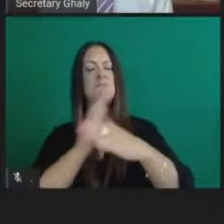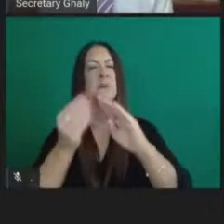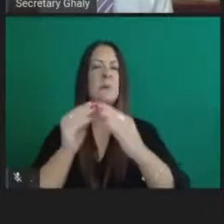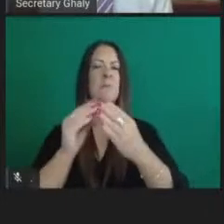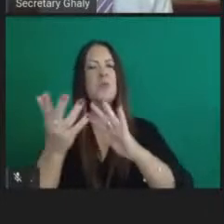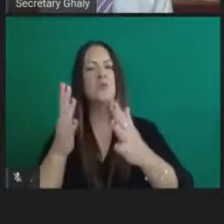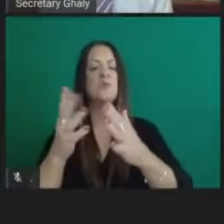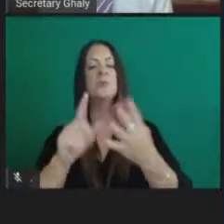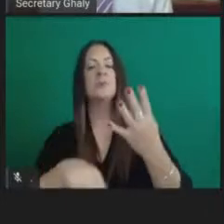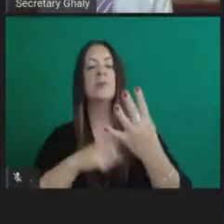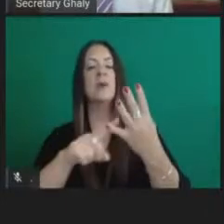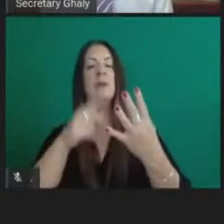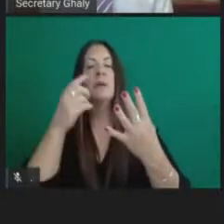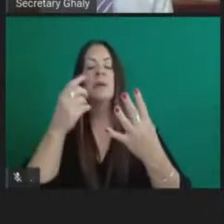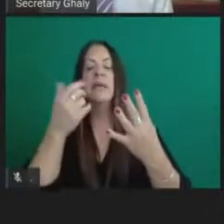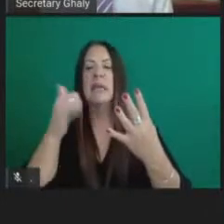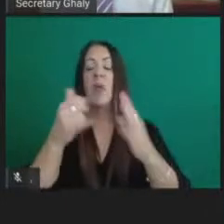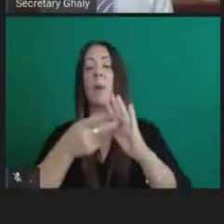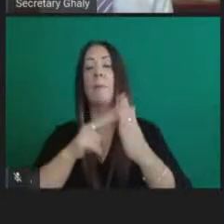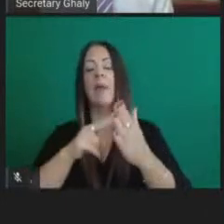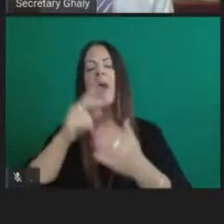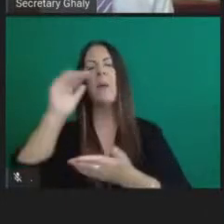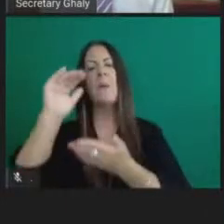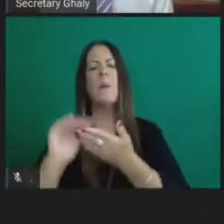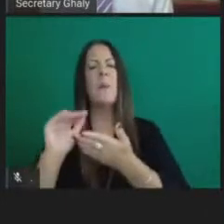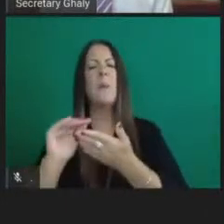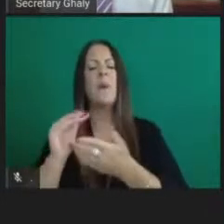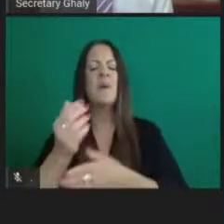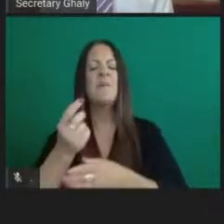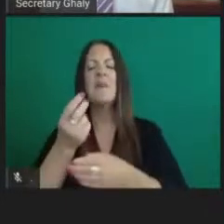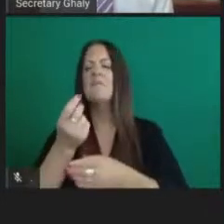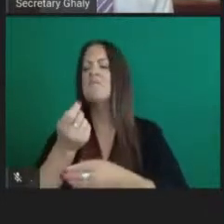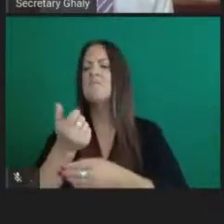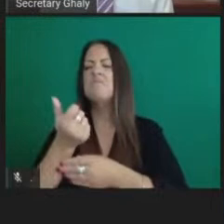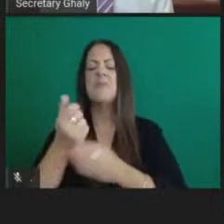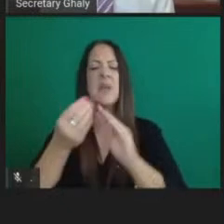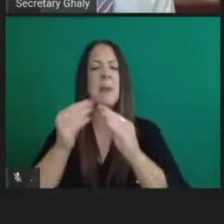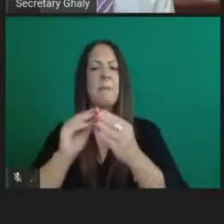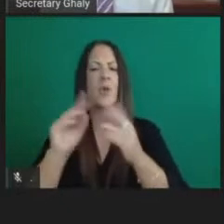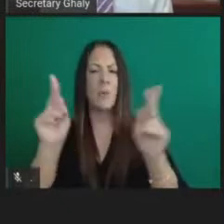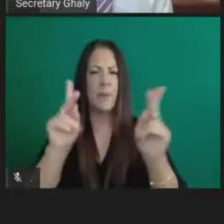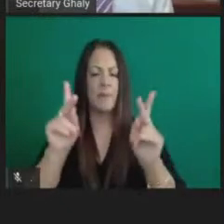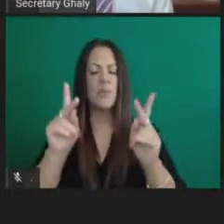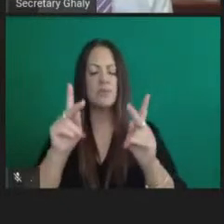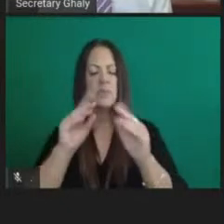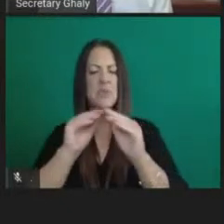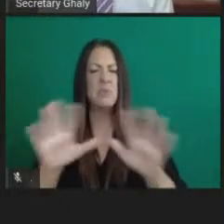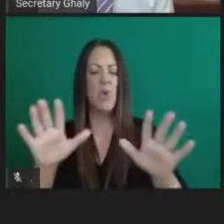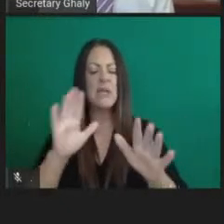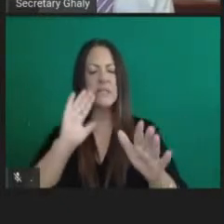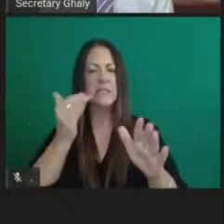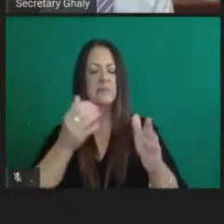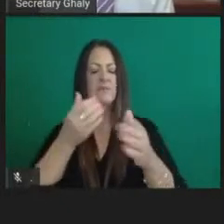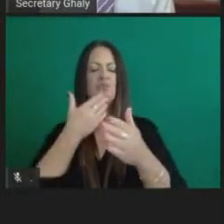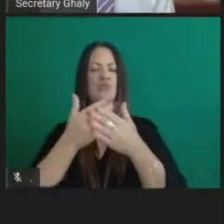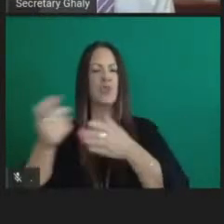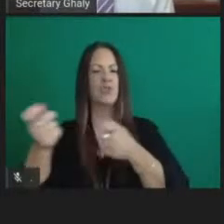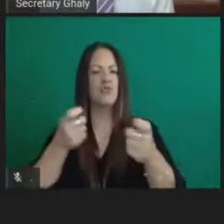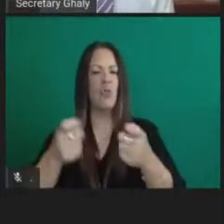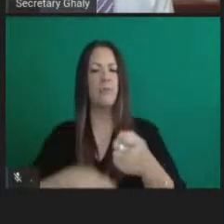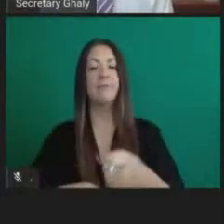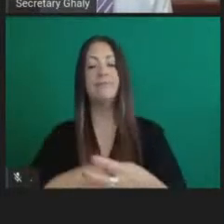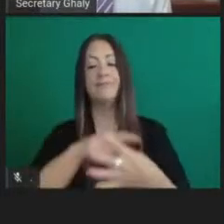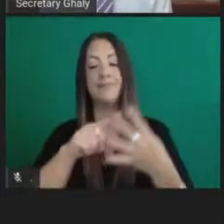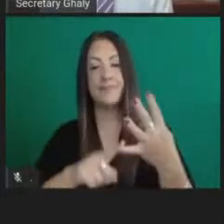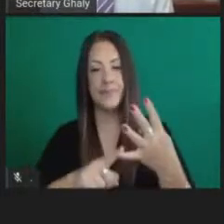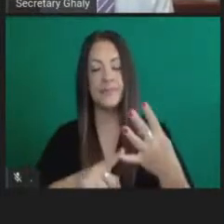are daily cases, and then the test positivity over a 7-day period. The new health equity measure,